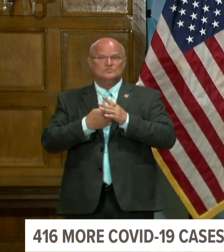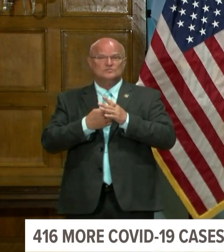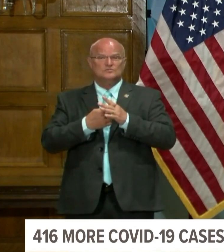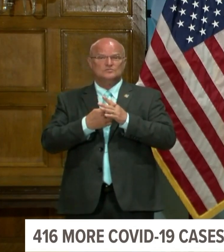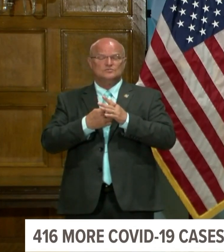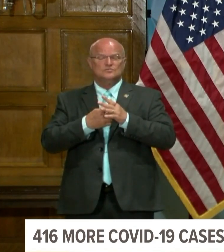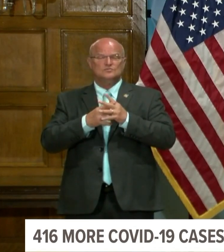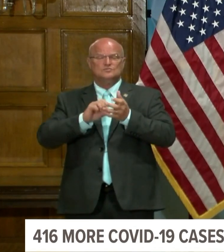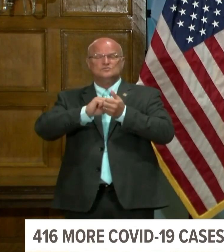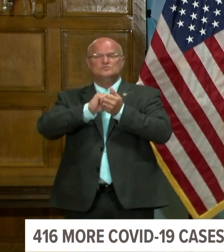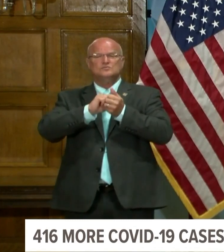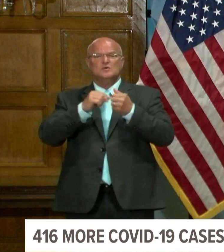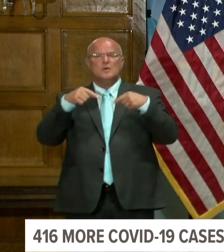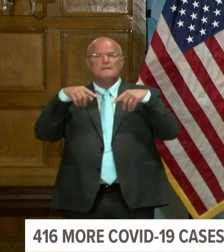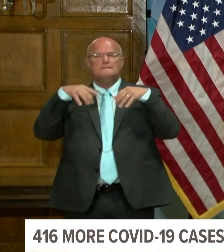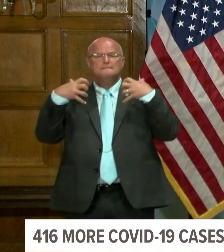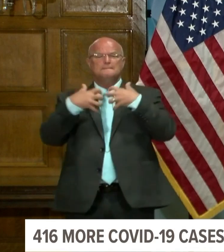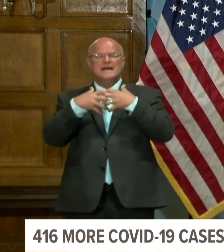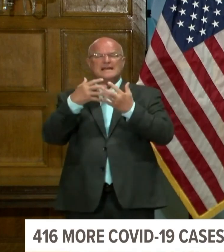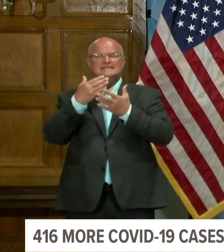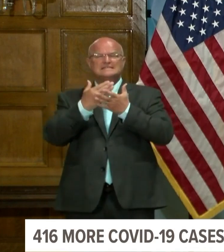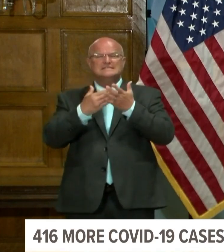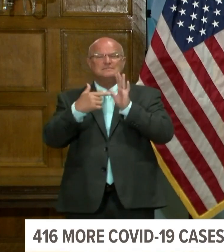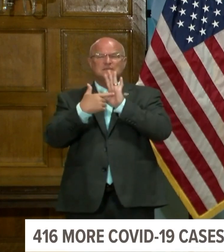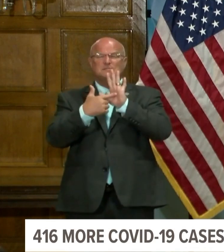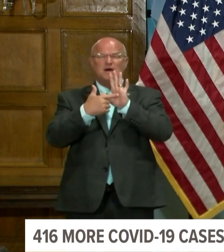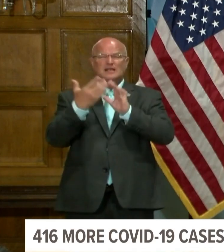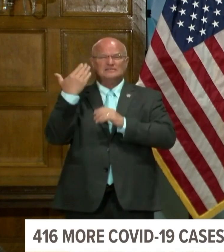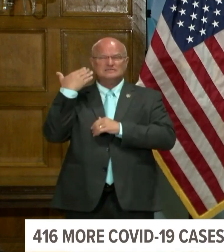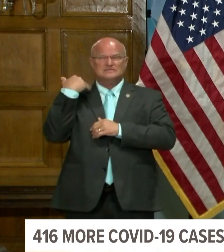ominous models that have come out in the last couple of weeks?